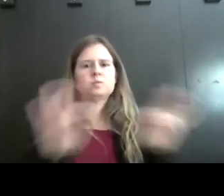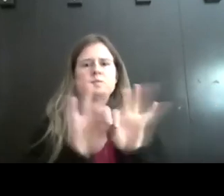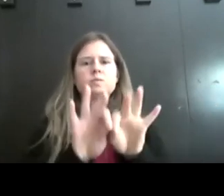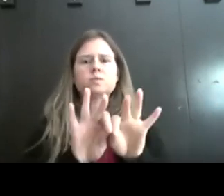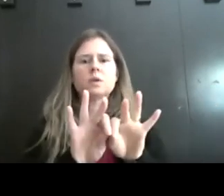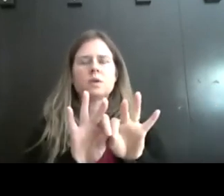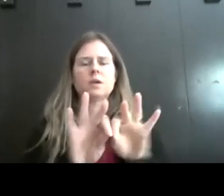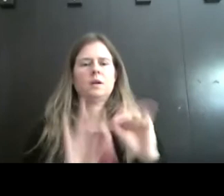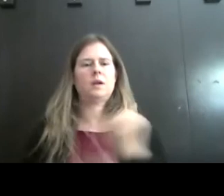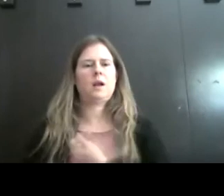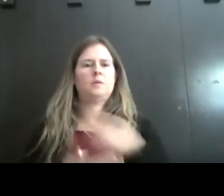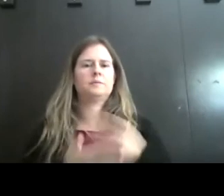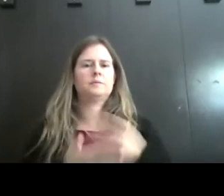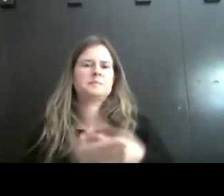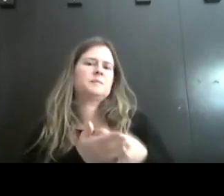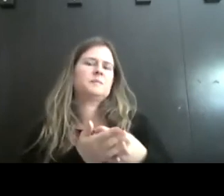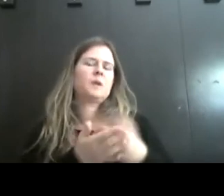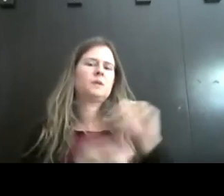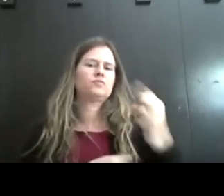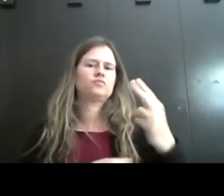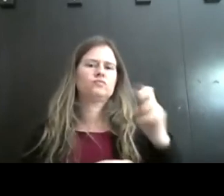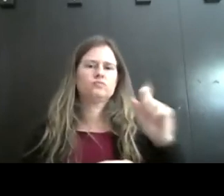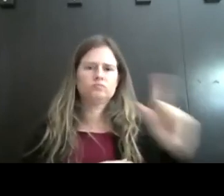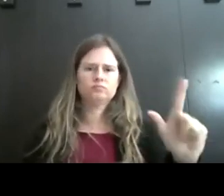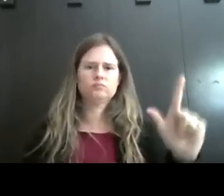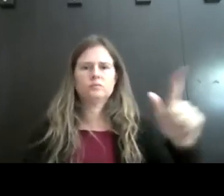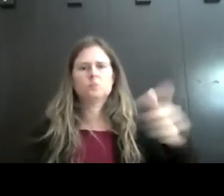money that was considered to be valuable.